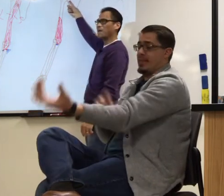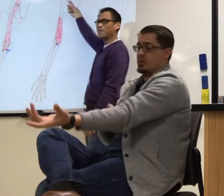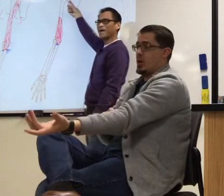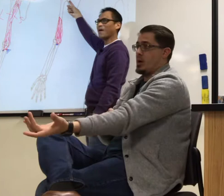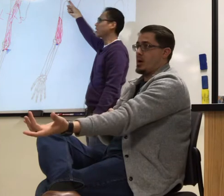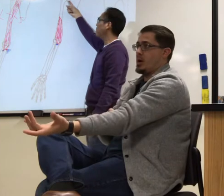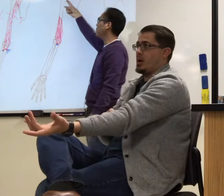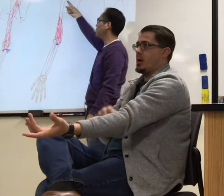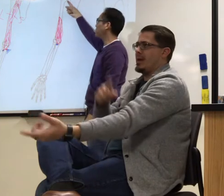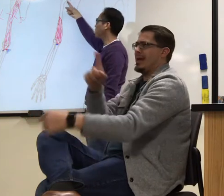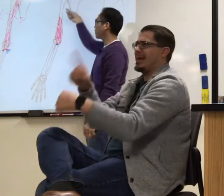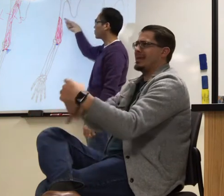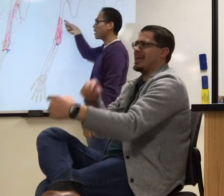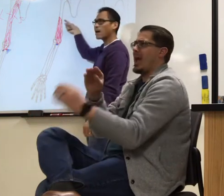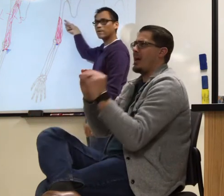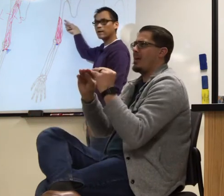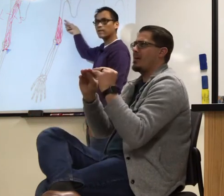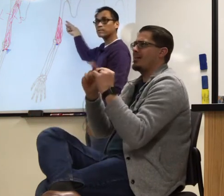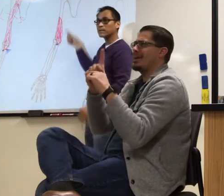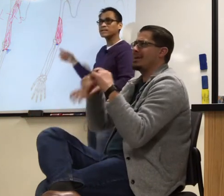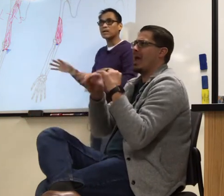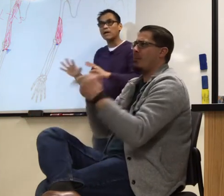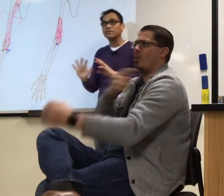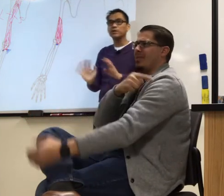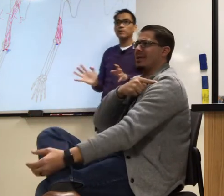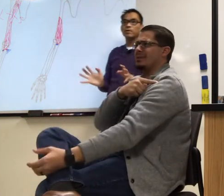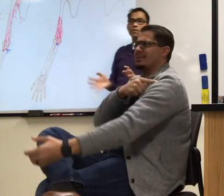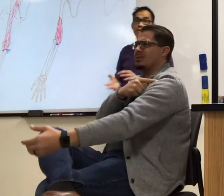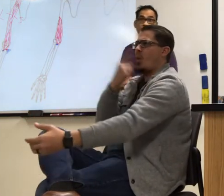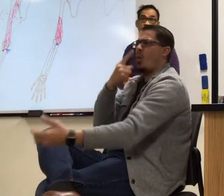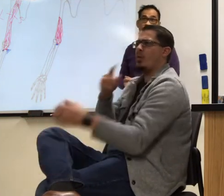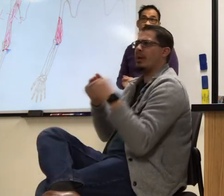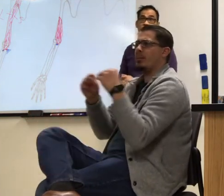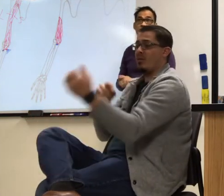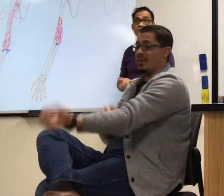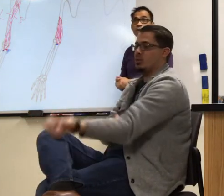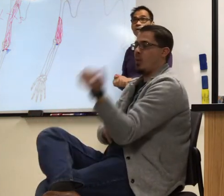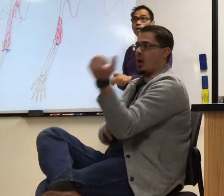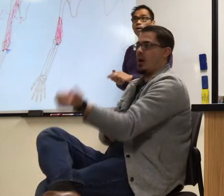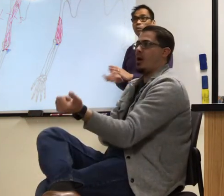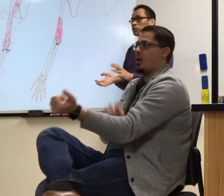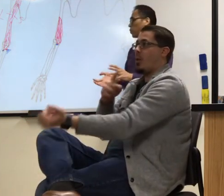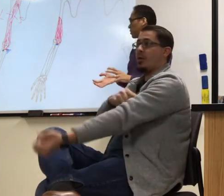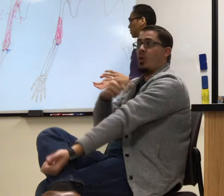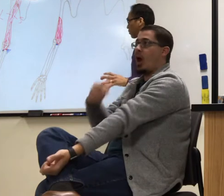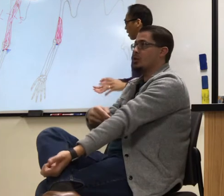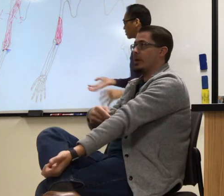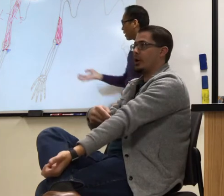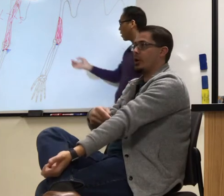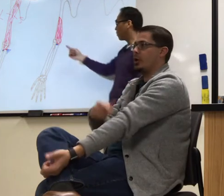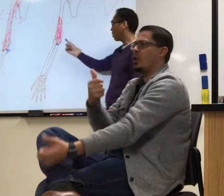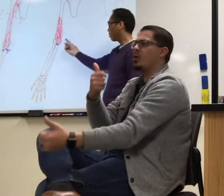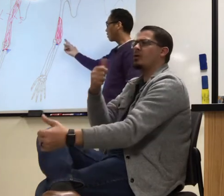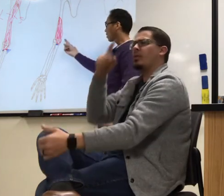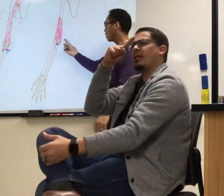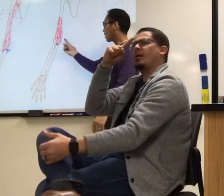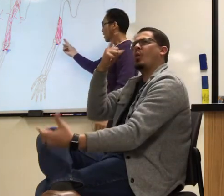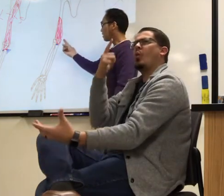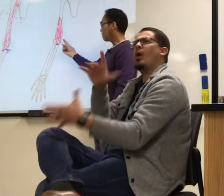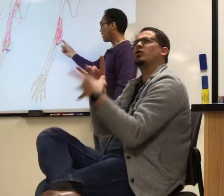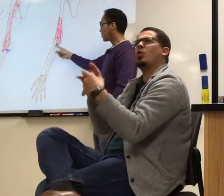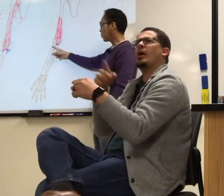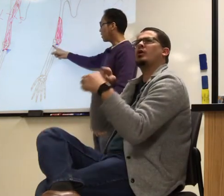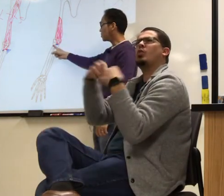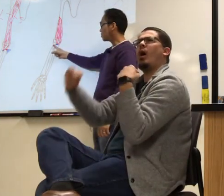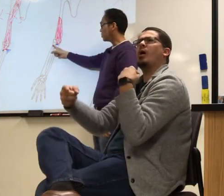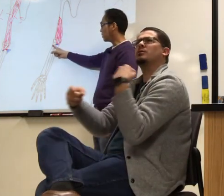not even up there. How can it move this joint if it's way down here? So that's how you have to start thinking of muscles. What joint does it cross? The elbow. Can